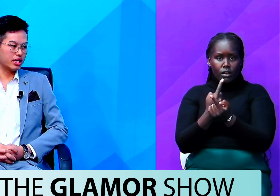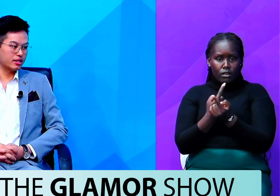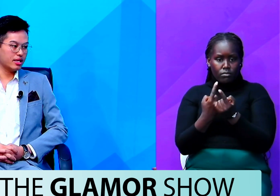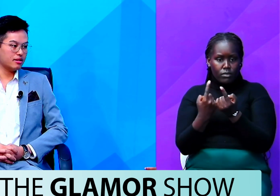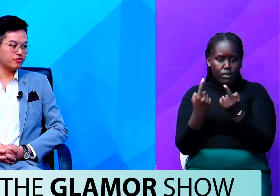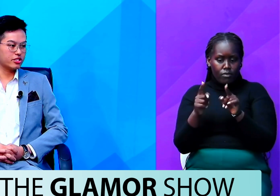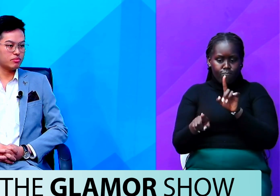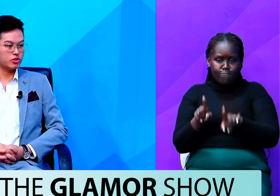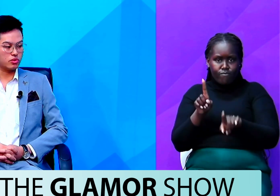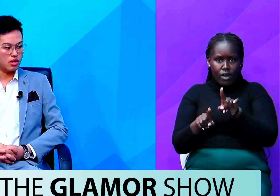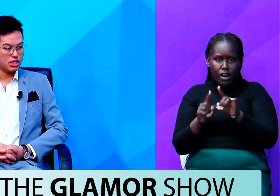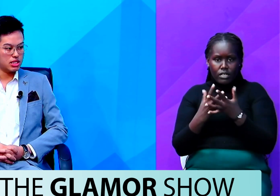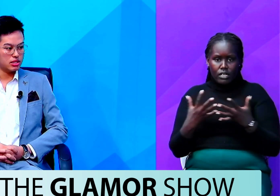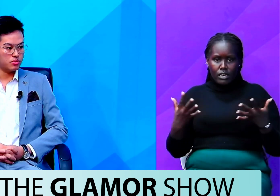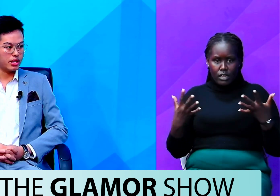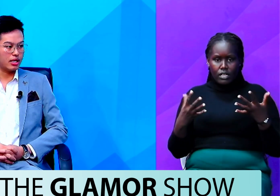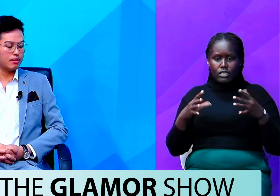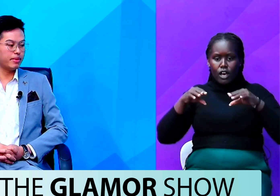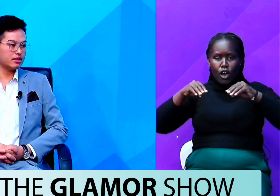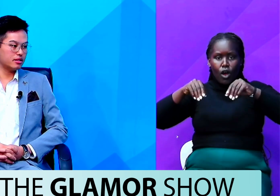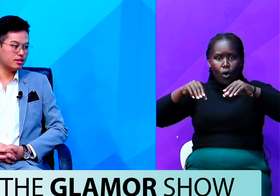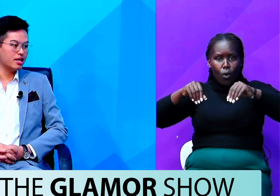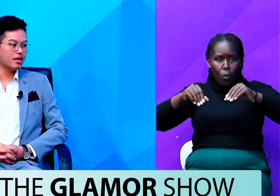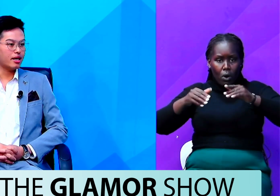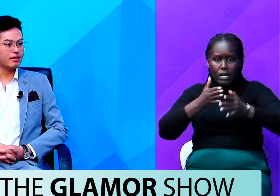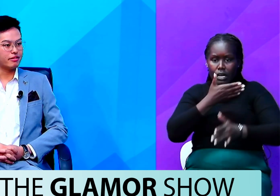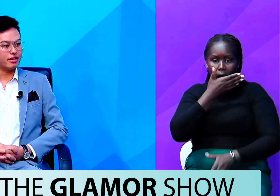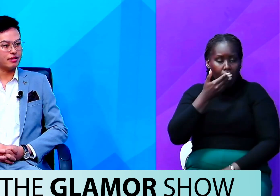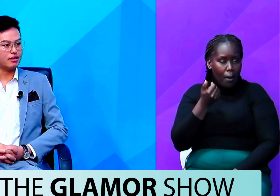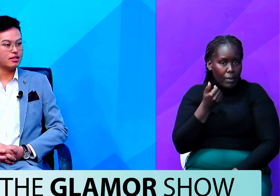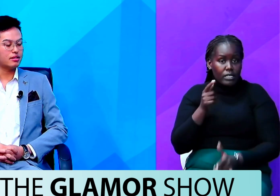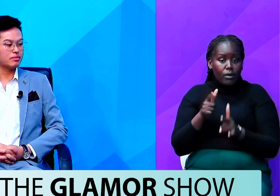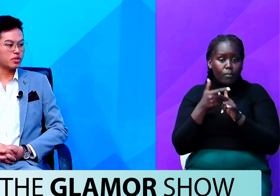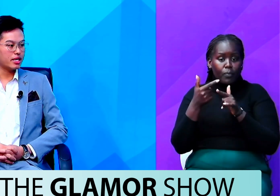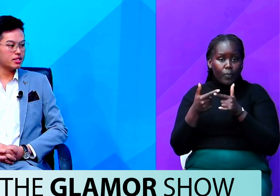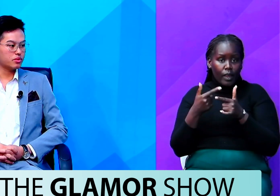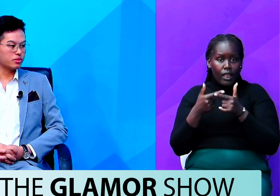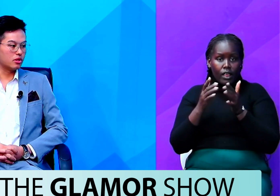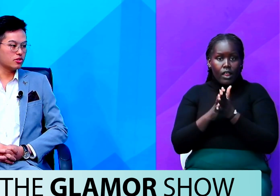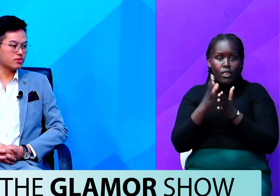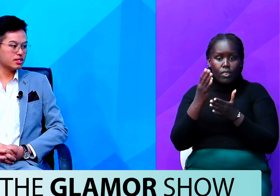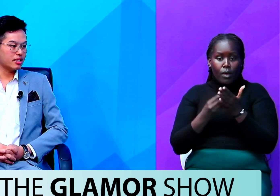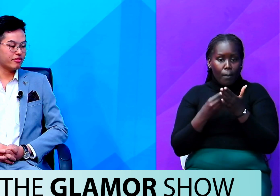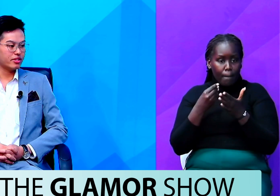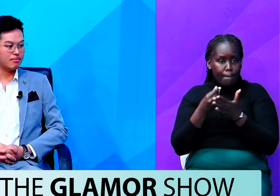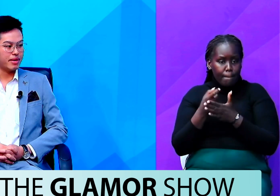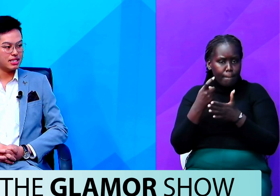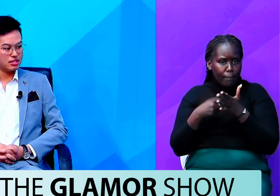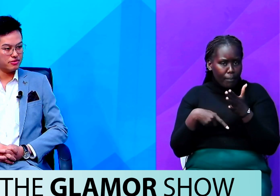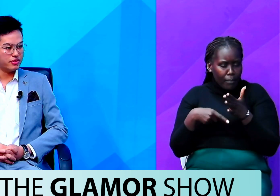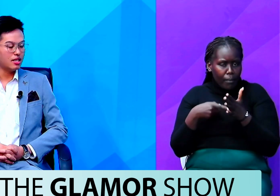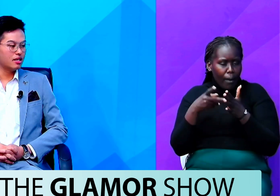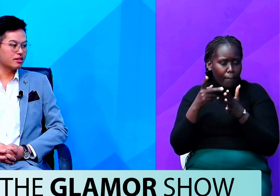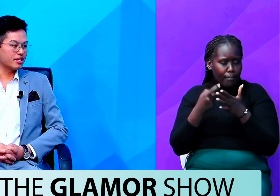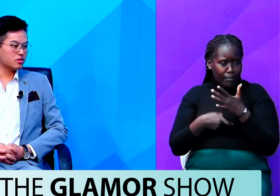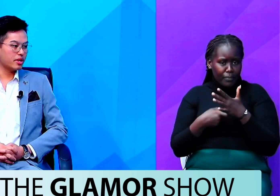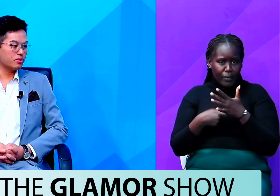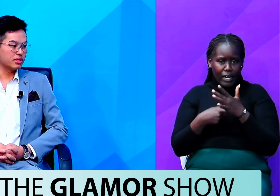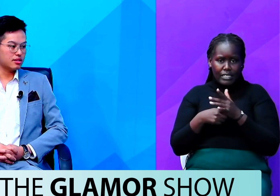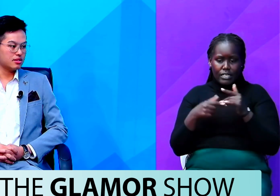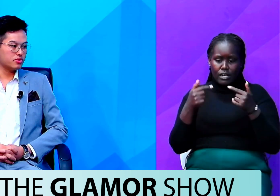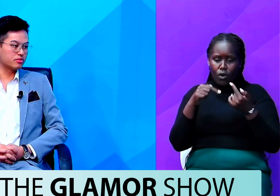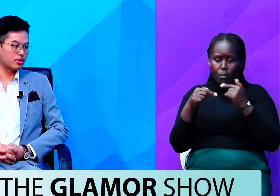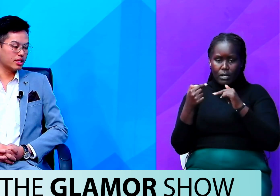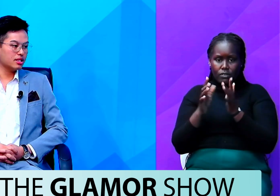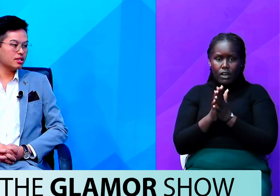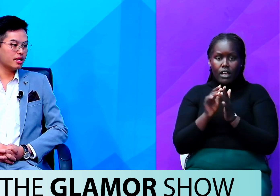to Kenya. For example, the quality we are better, and then the price we were also selling very competitive, and that's why we